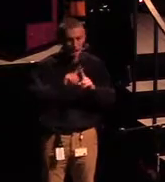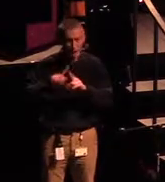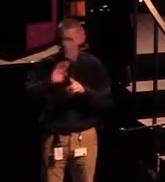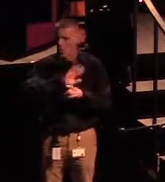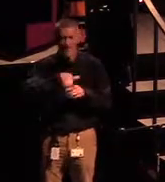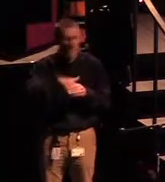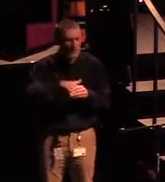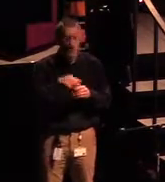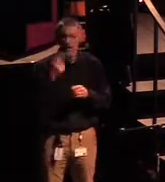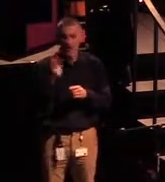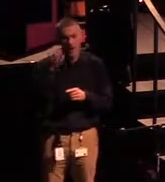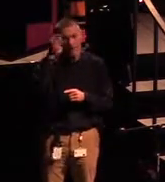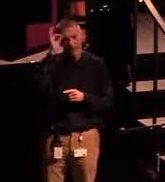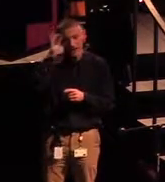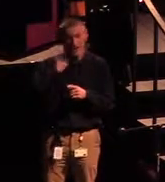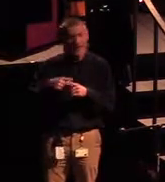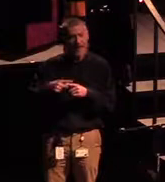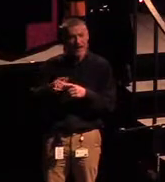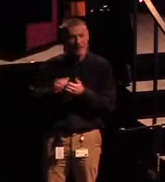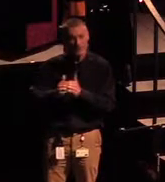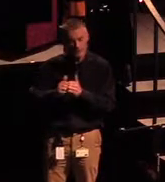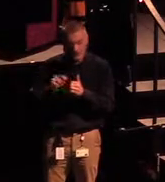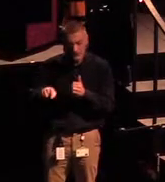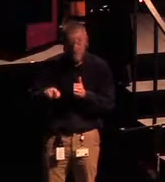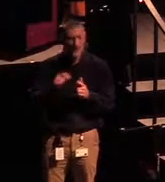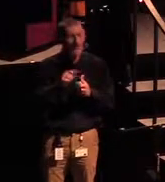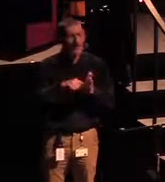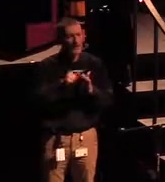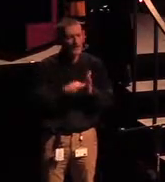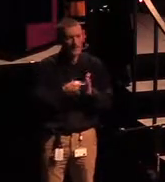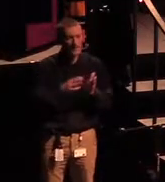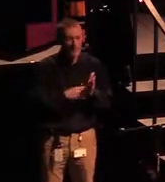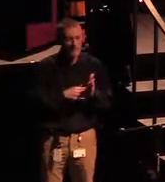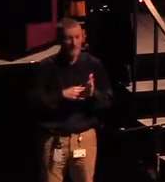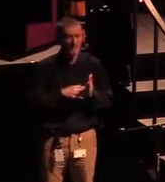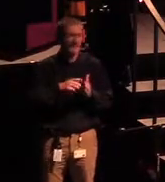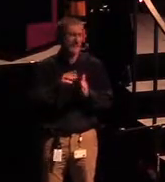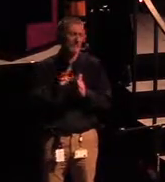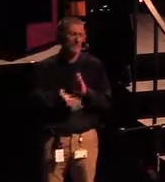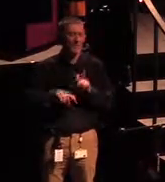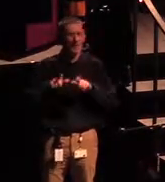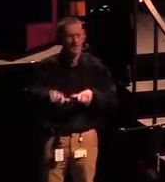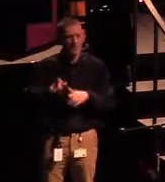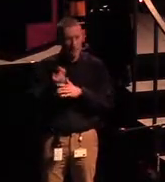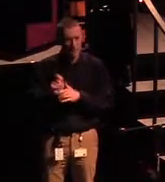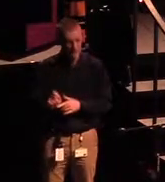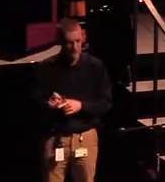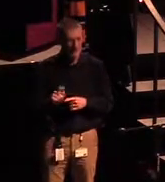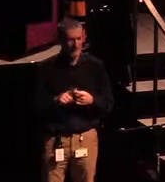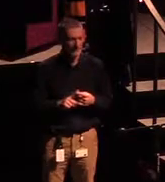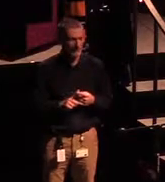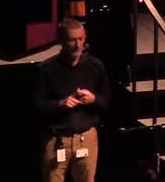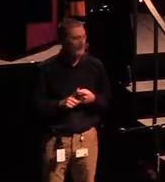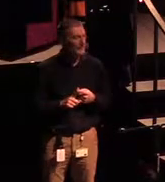project, Arts Council England, particularly Pete Massey, Jessica Farmer and Hannah Bentley from the Leeds office,